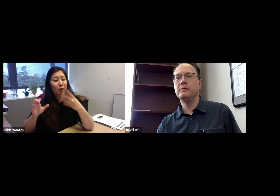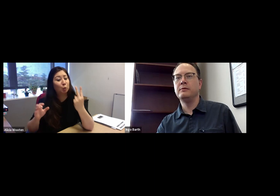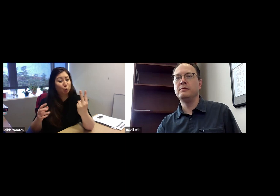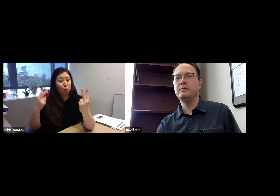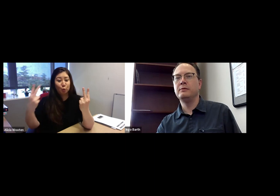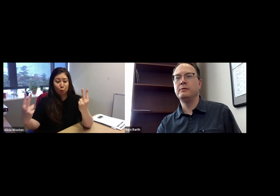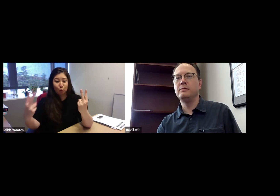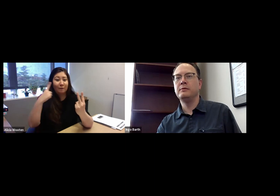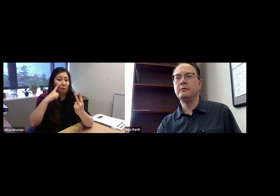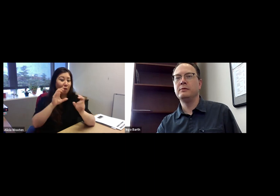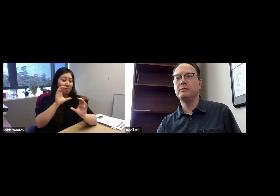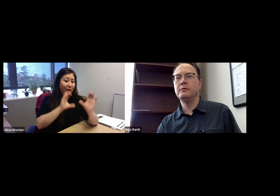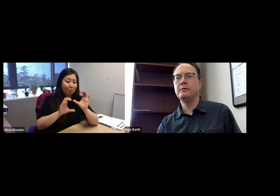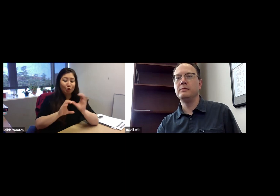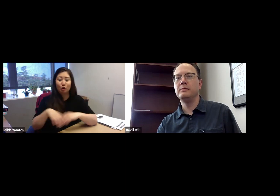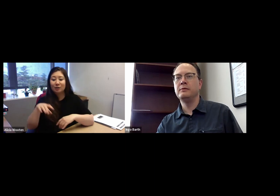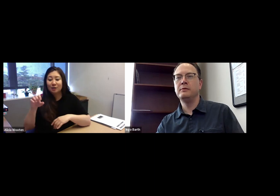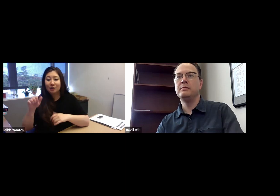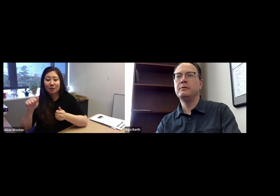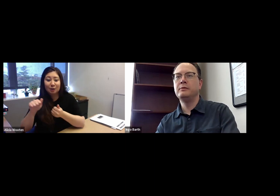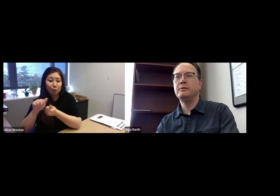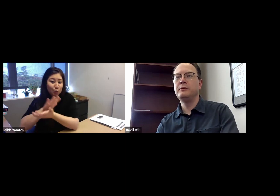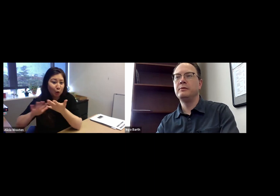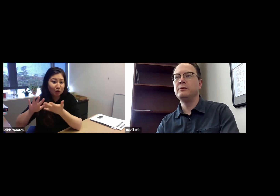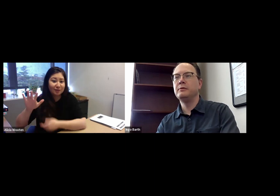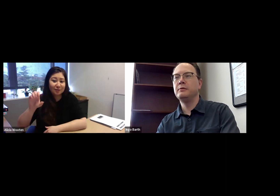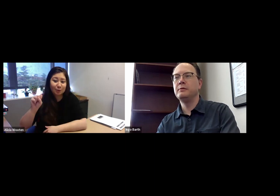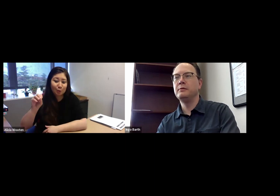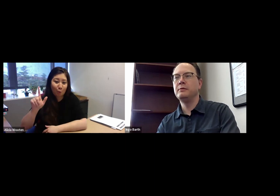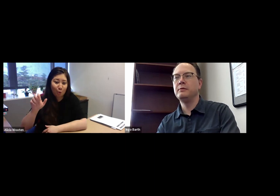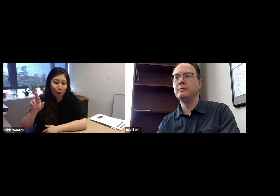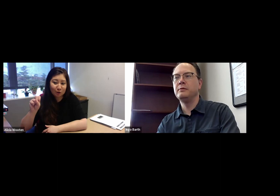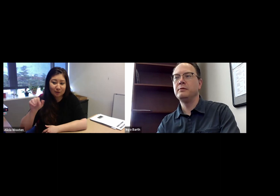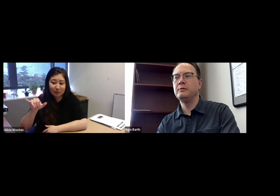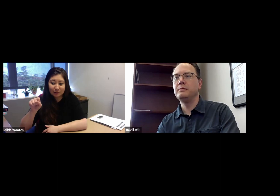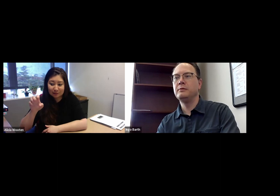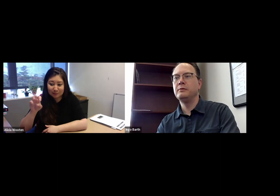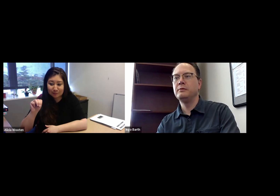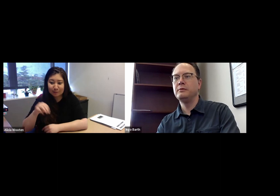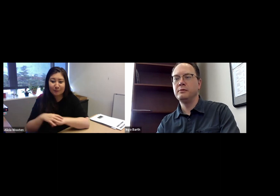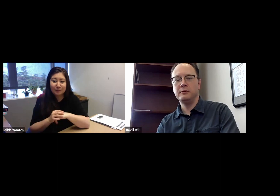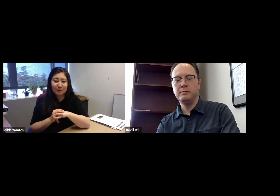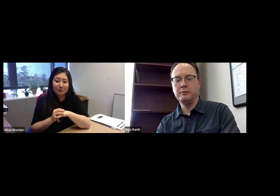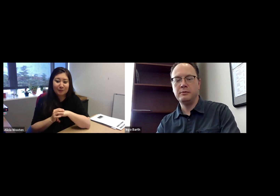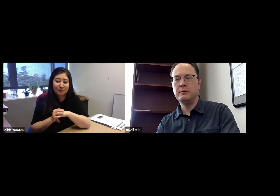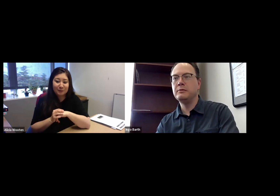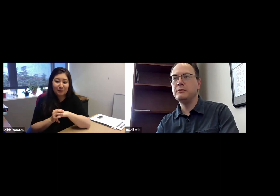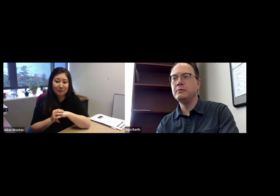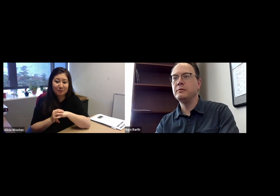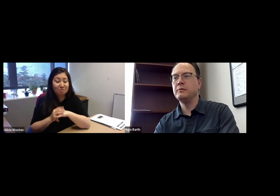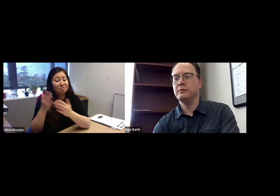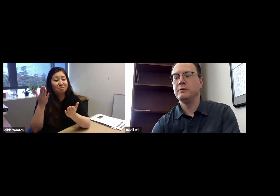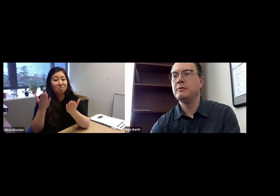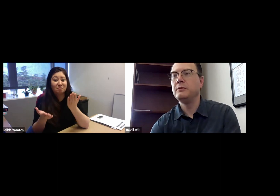Todd has put those 4 topics up there. There's the chemistry, the solar